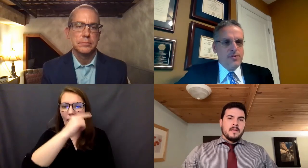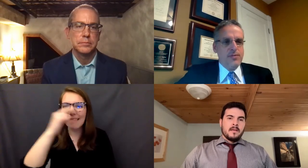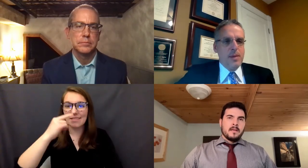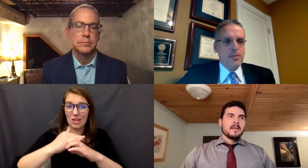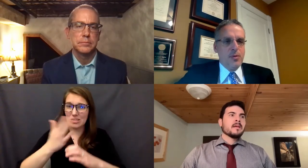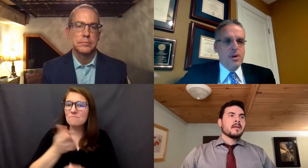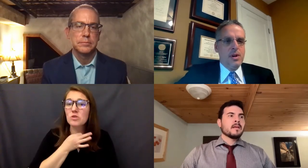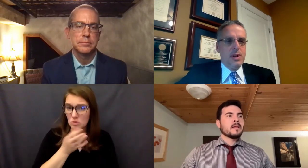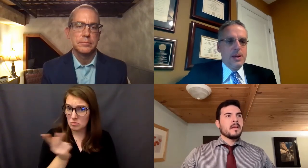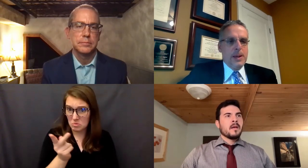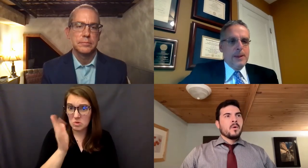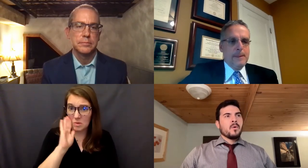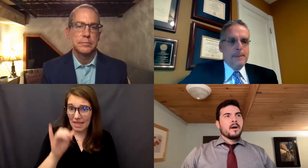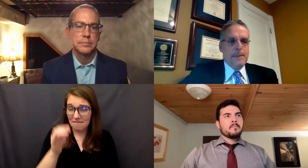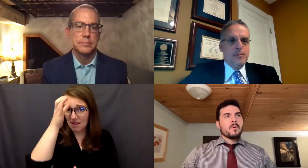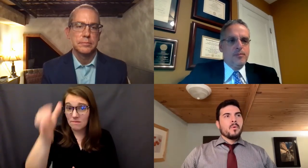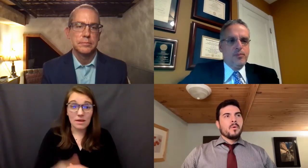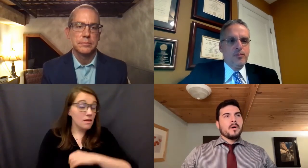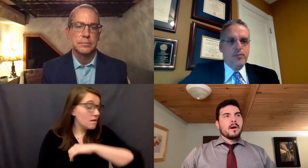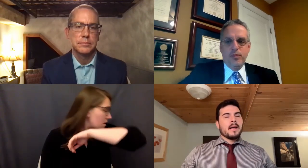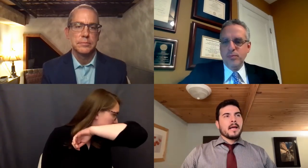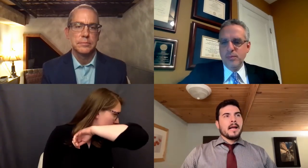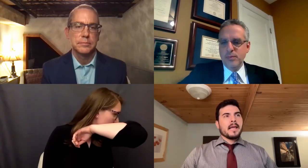ever heard of that before?